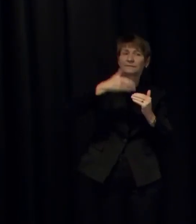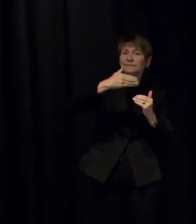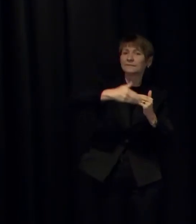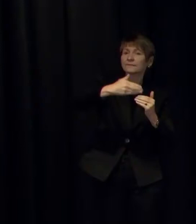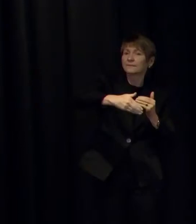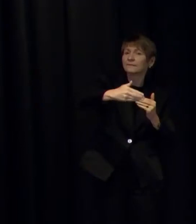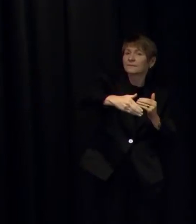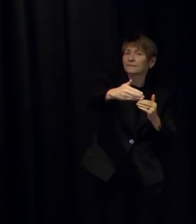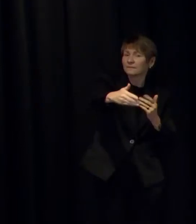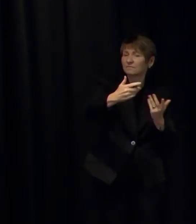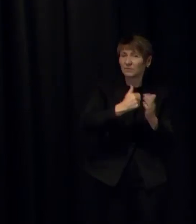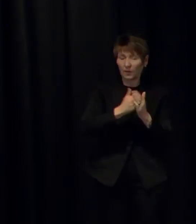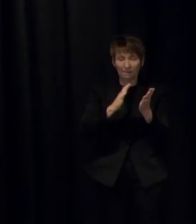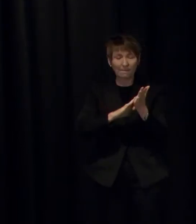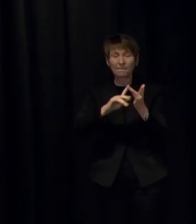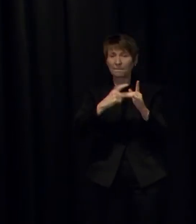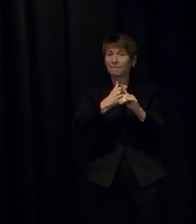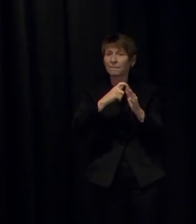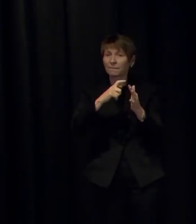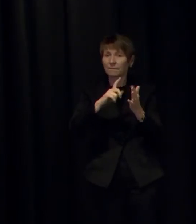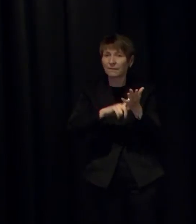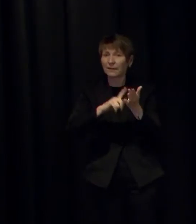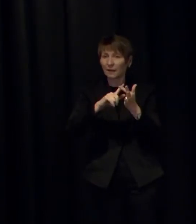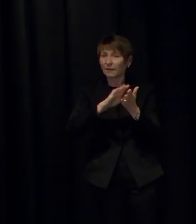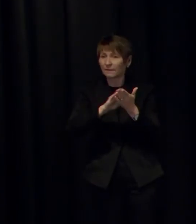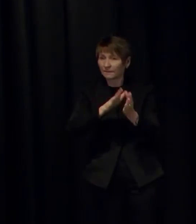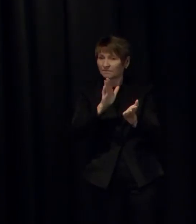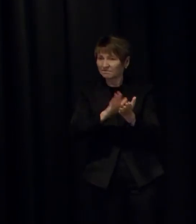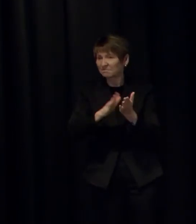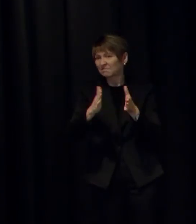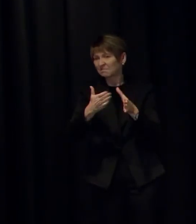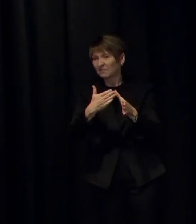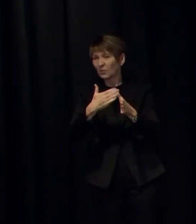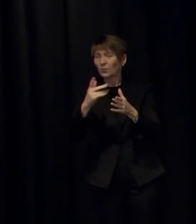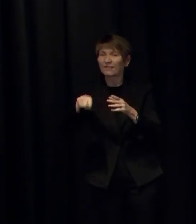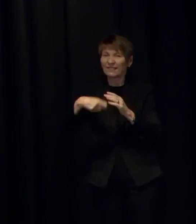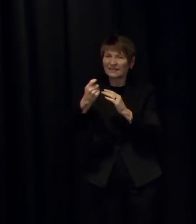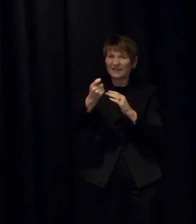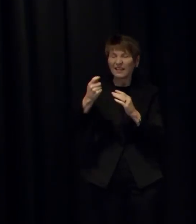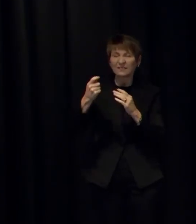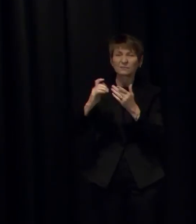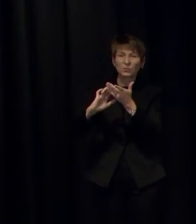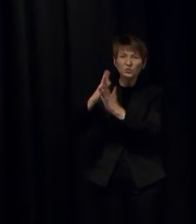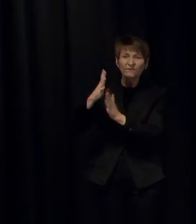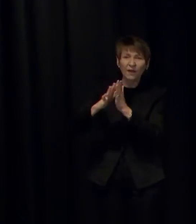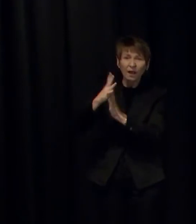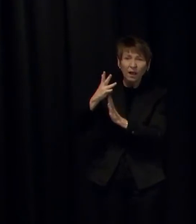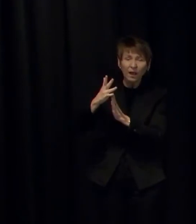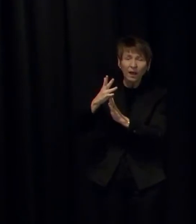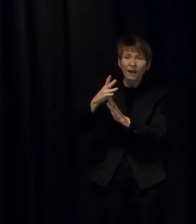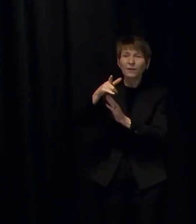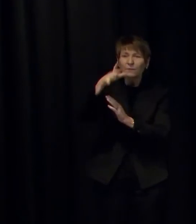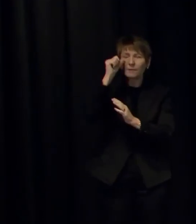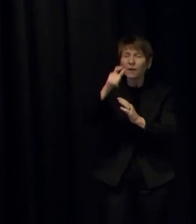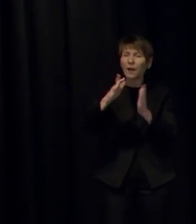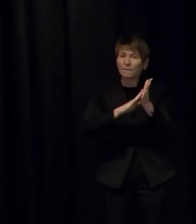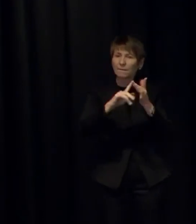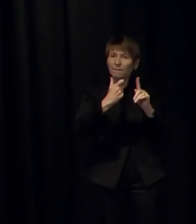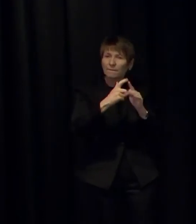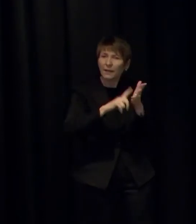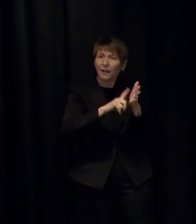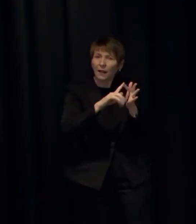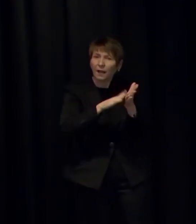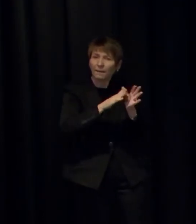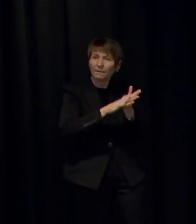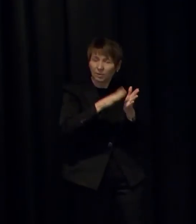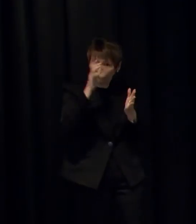will have Mickleham when next there is a massive bushfire event and we need somewhere to put hundreds and hundreds of people who've lost their homes. We will have Mickleham